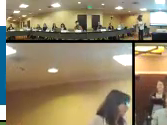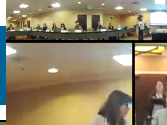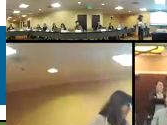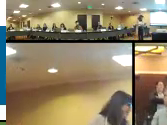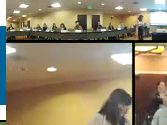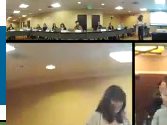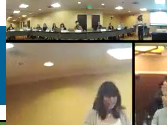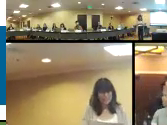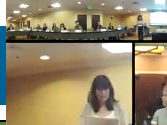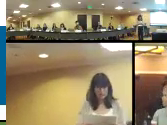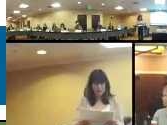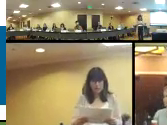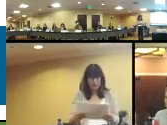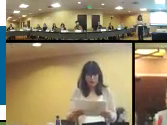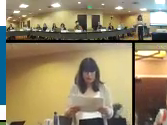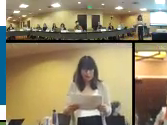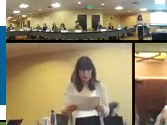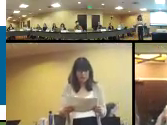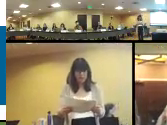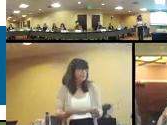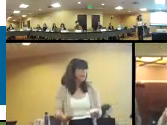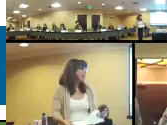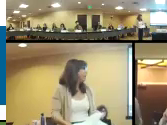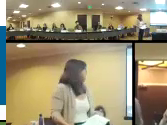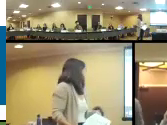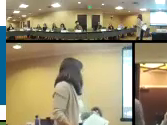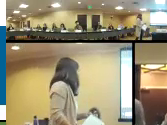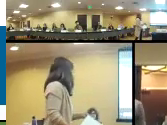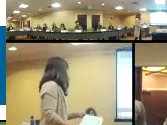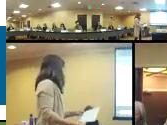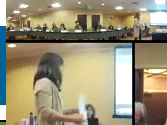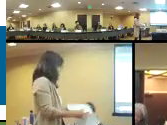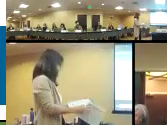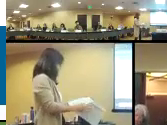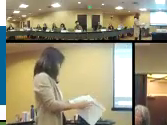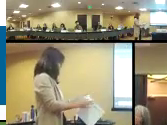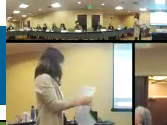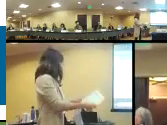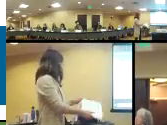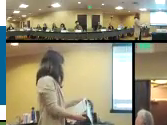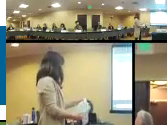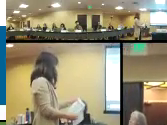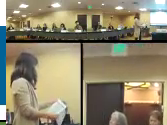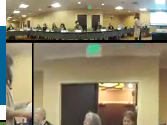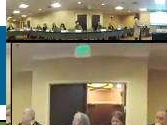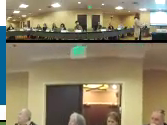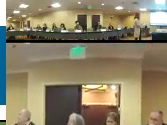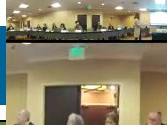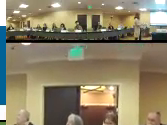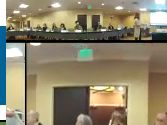So welcome, Blaze. Thank you. Thanks for being here. And then on Zoom today, I think we have Chloe Marino.